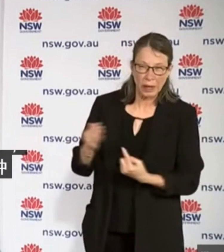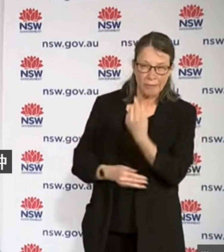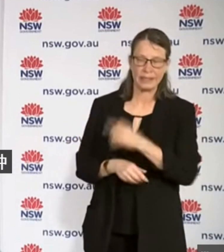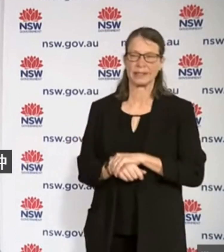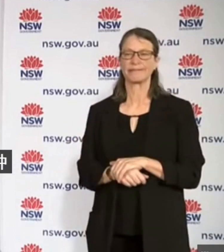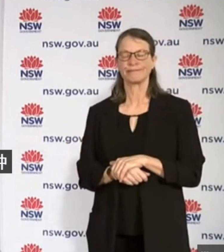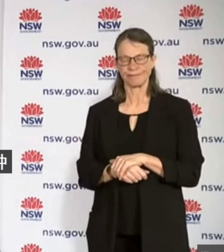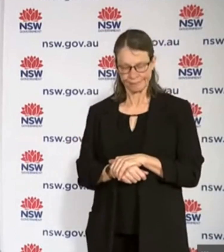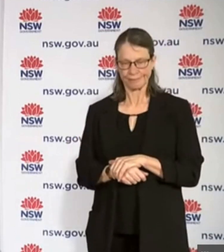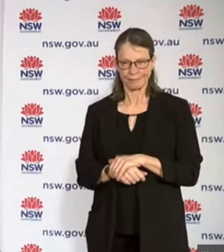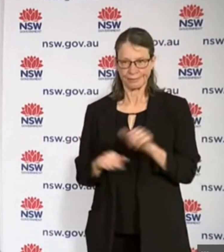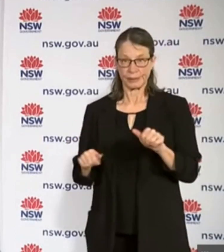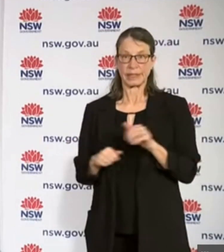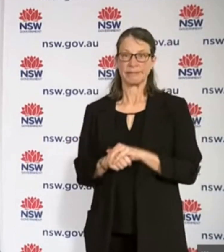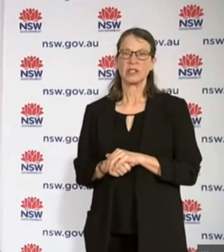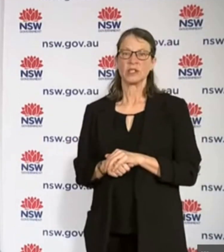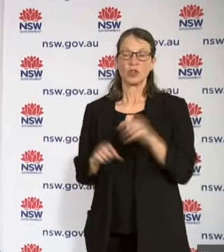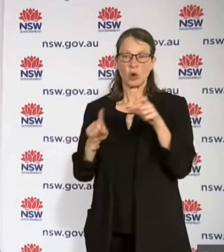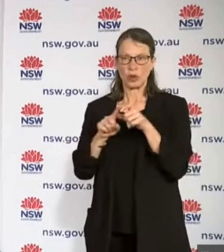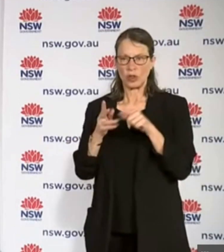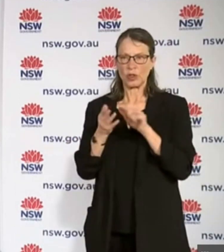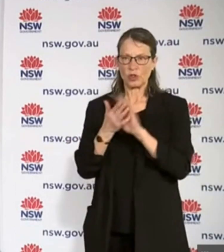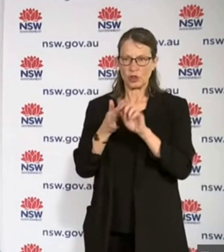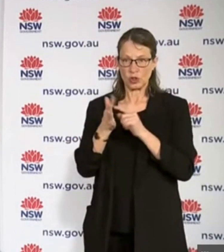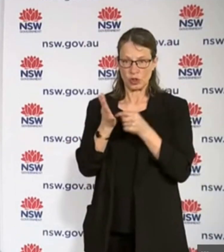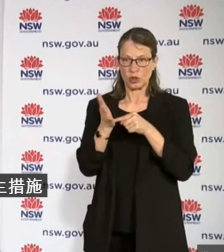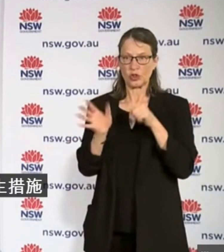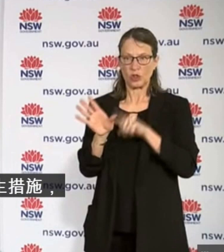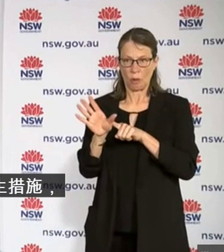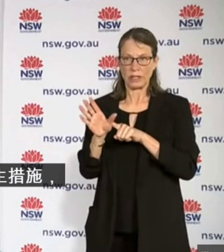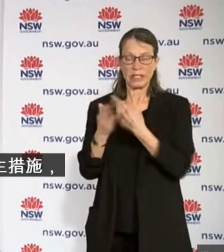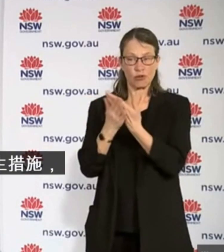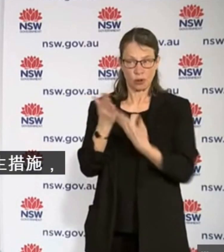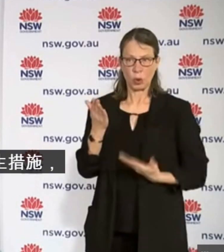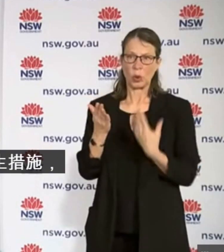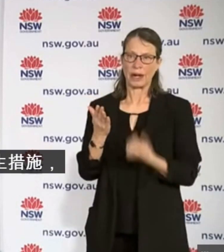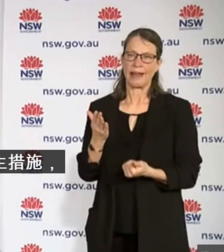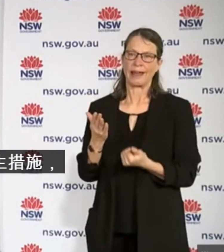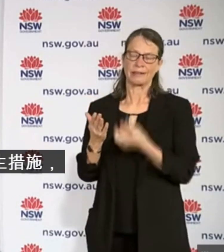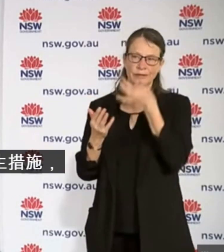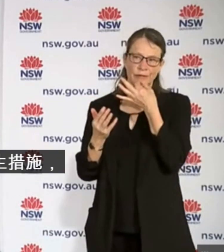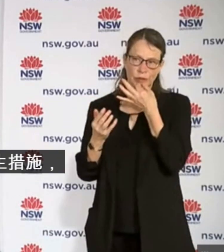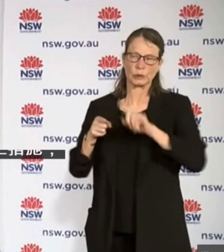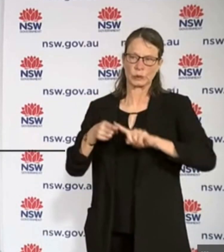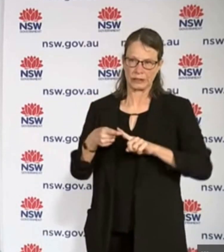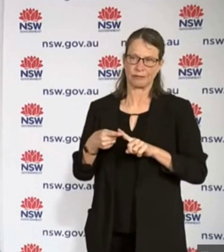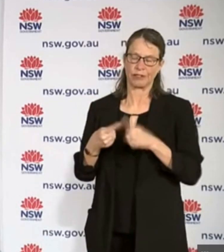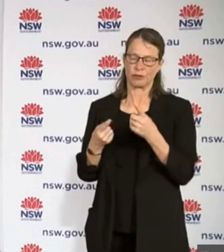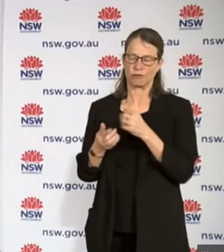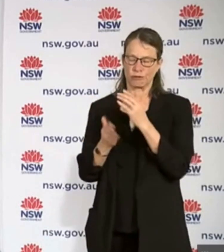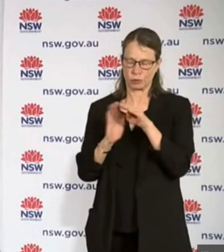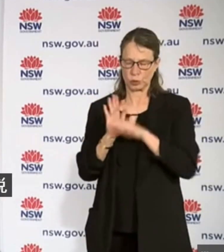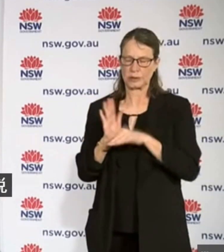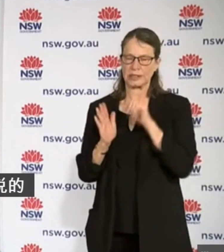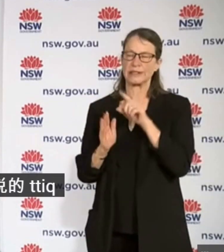which we've done, the public health measures, which are outlined in the roadmap, and the third thing the Doherty report asked us to have regard to is what